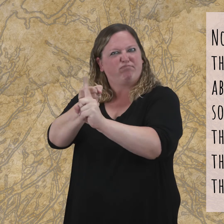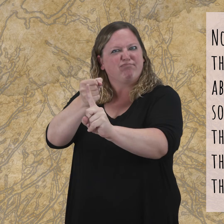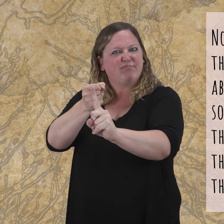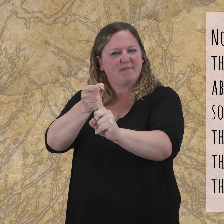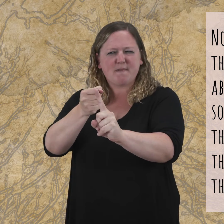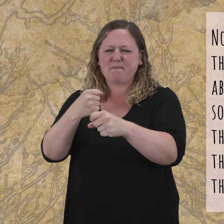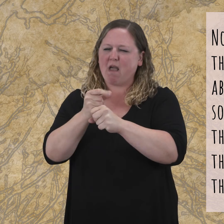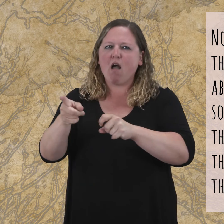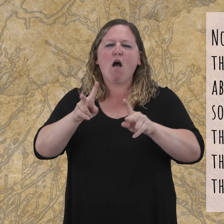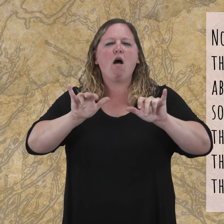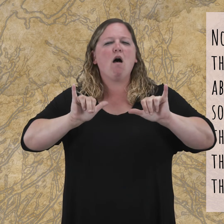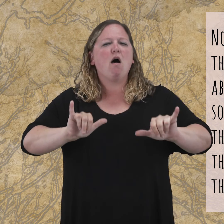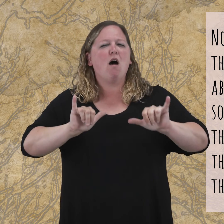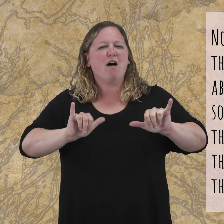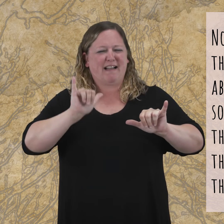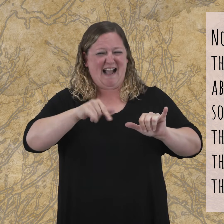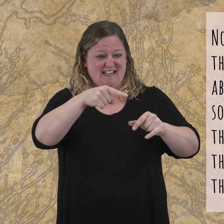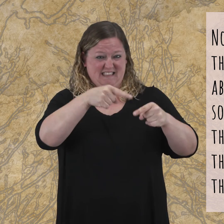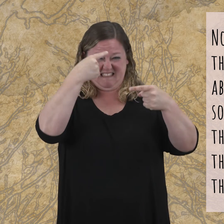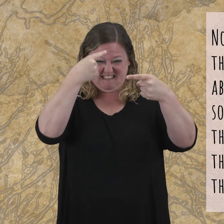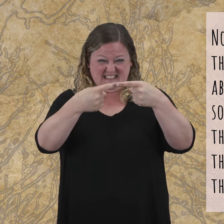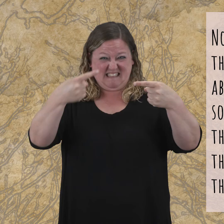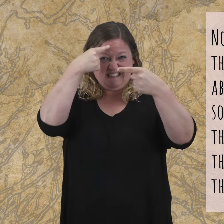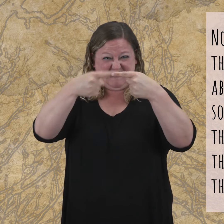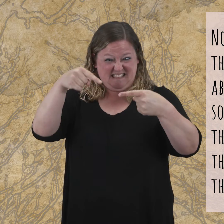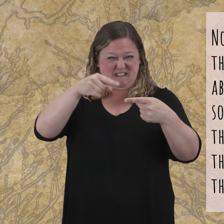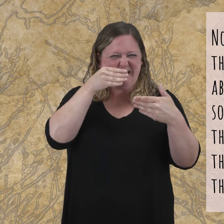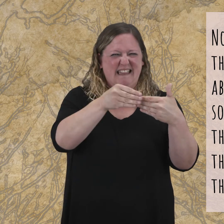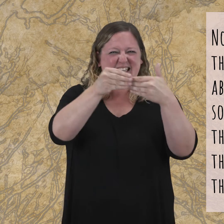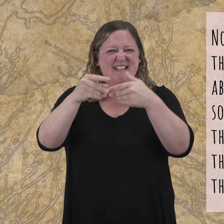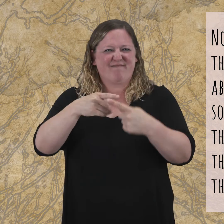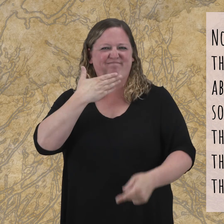example that should make them see that discord would lead them to misfortune.